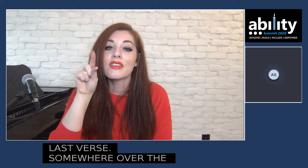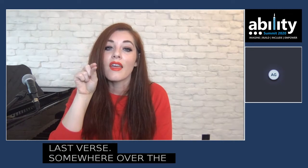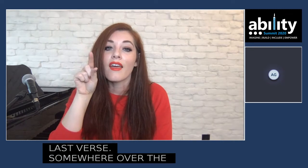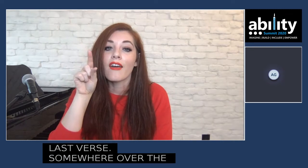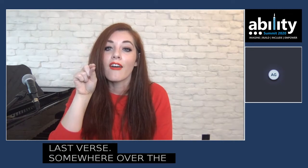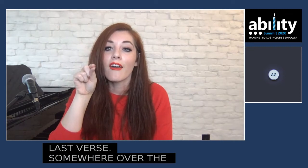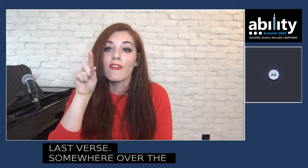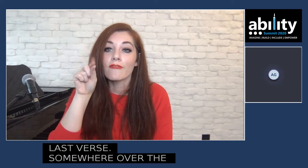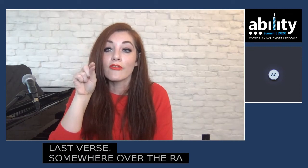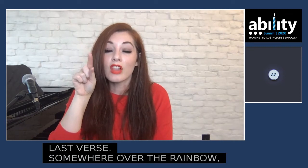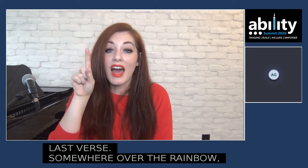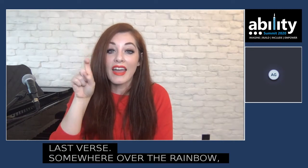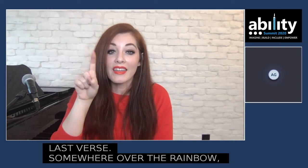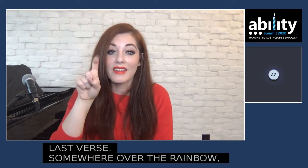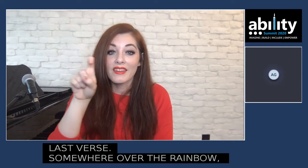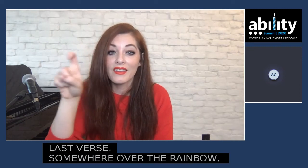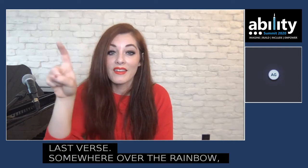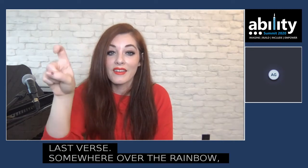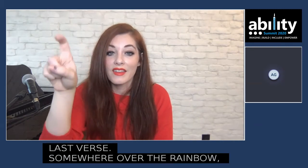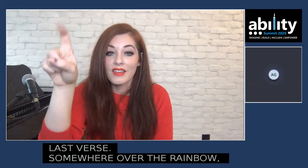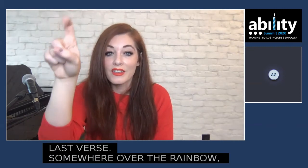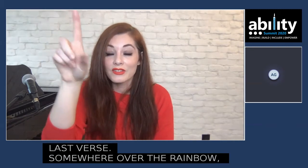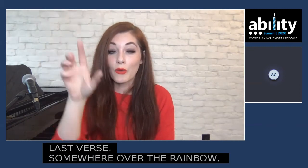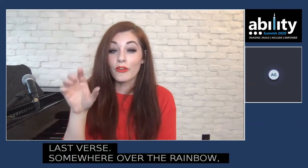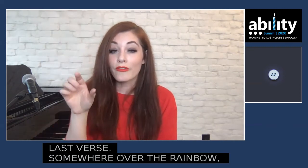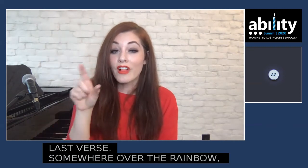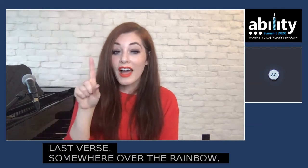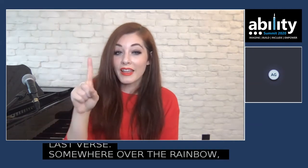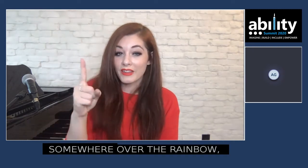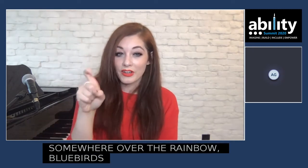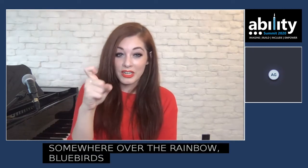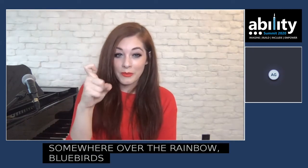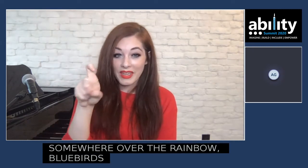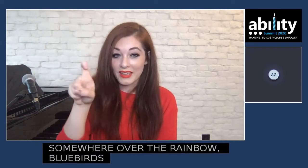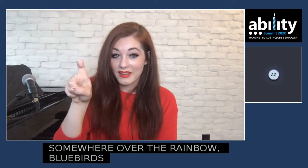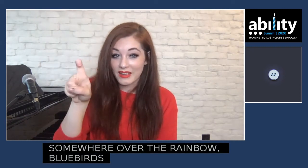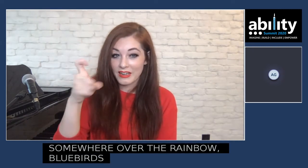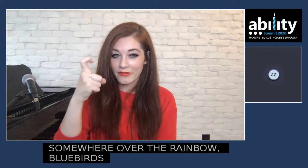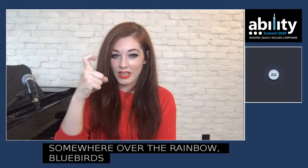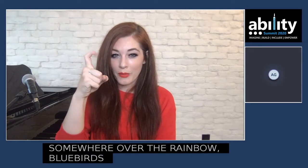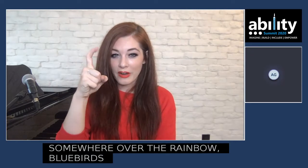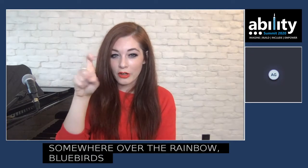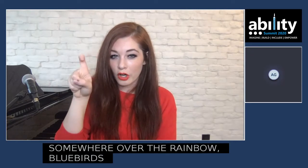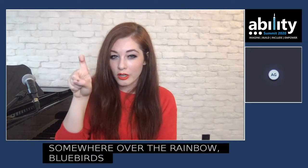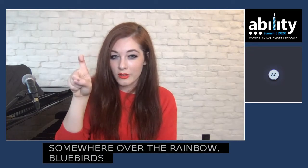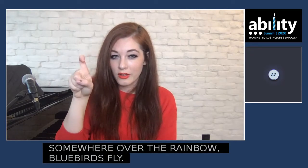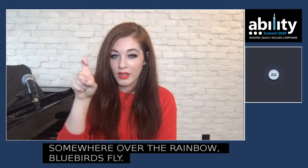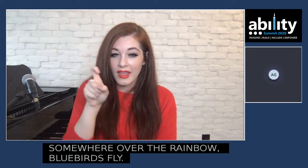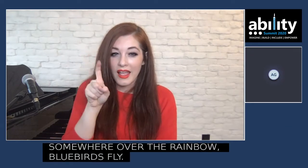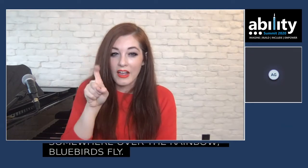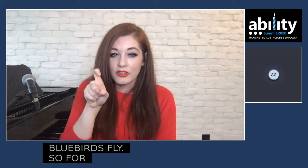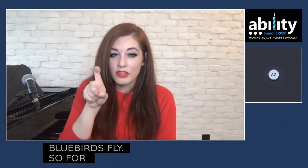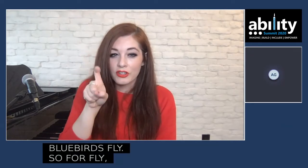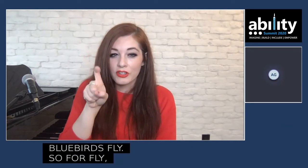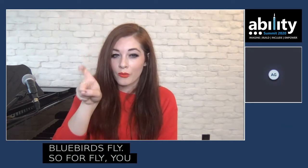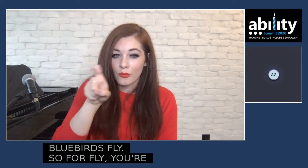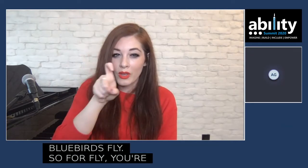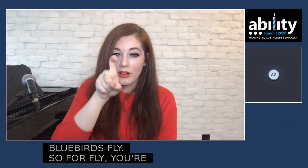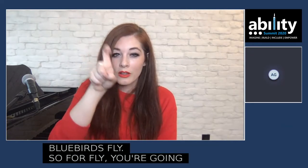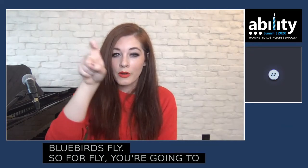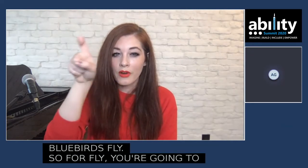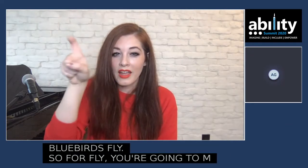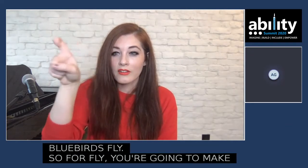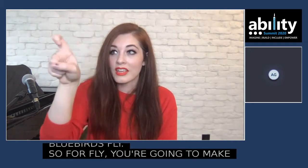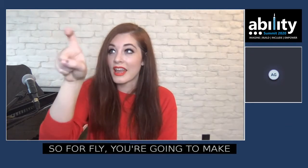birds fly. So for fly, you're going to make kind of like a pirate hook, and you're going